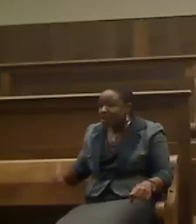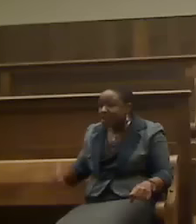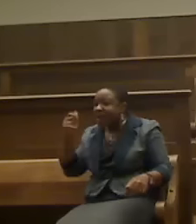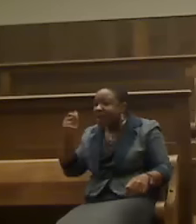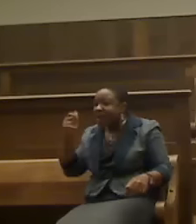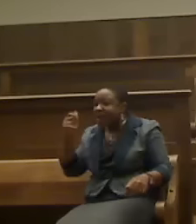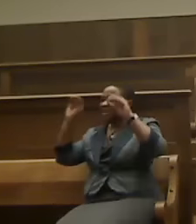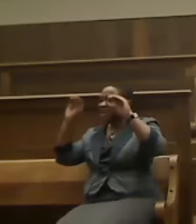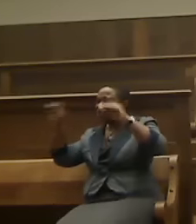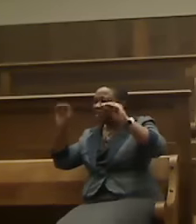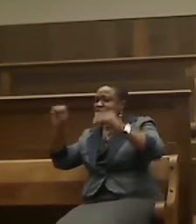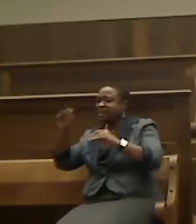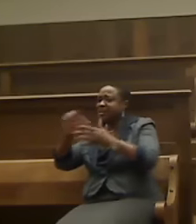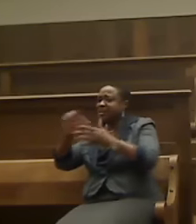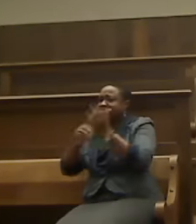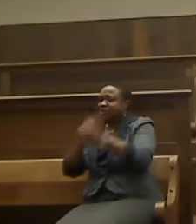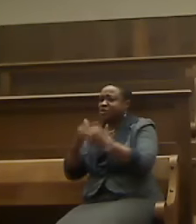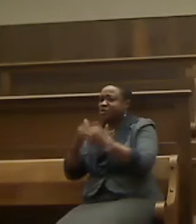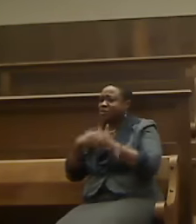the media and we didn't.